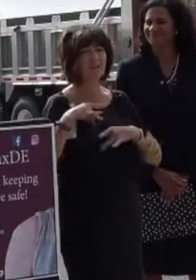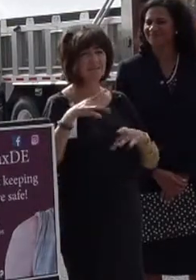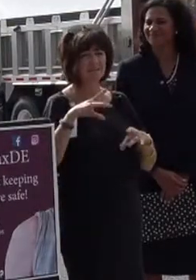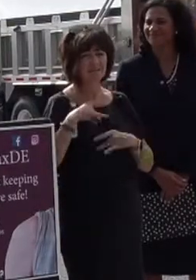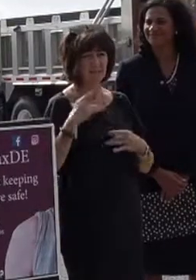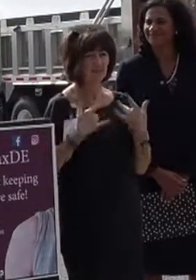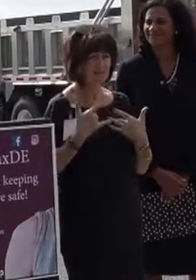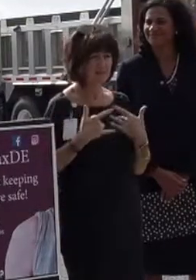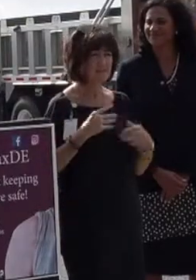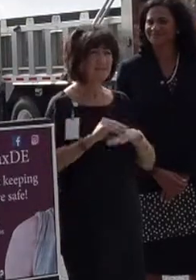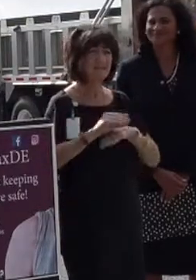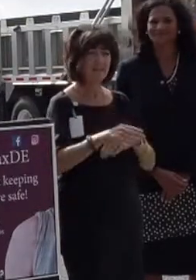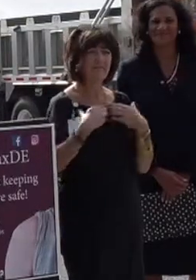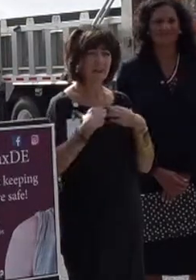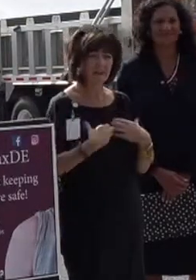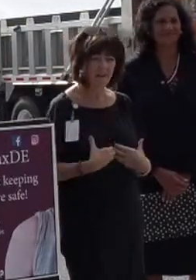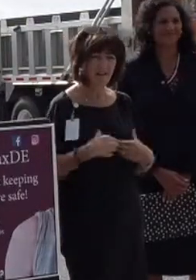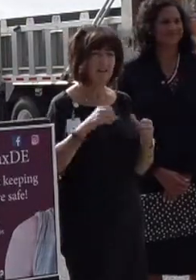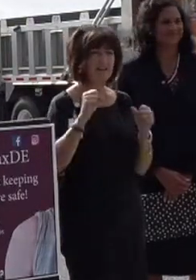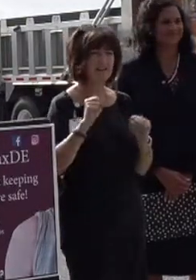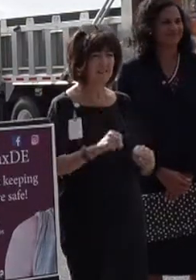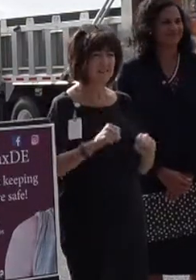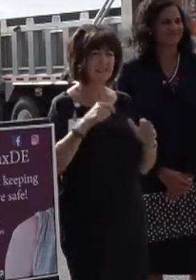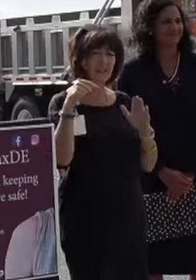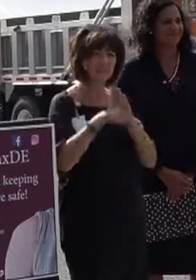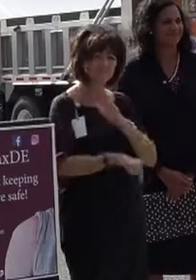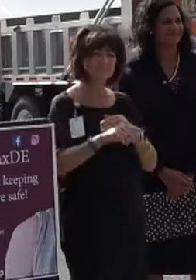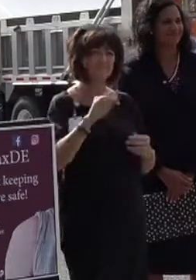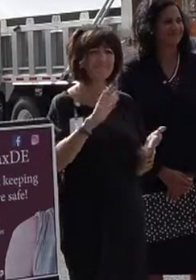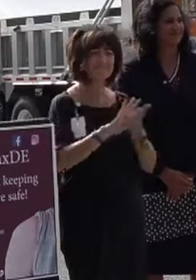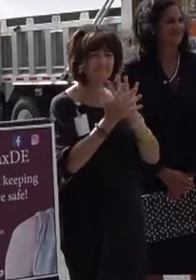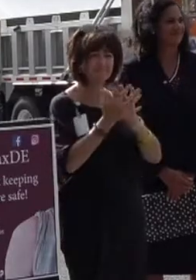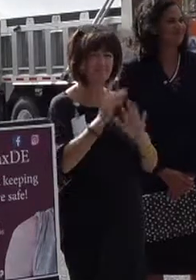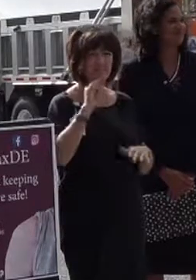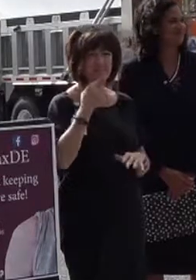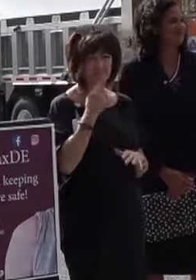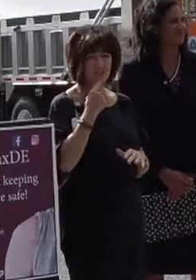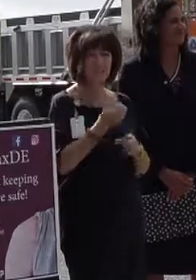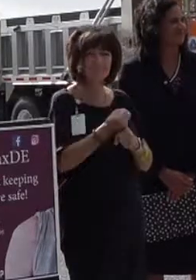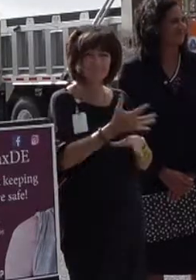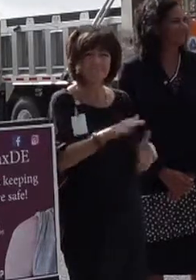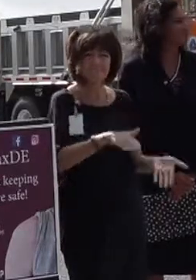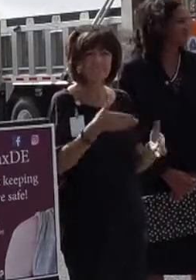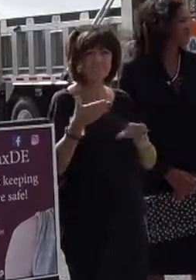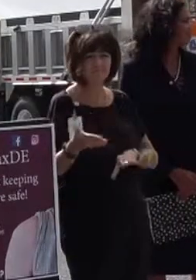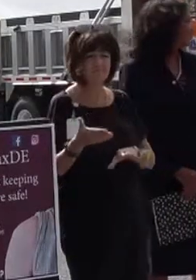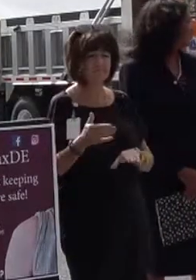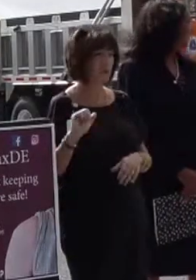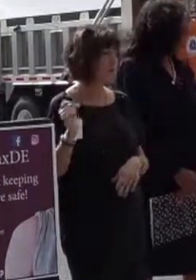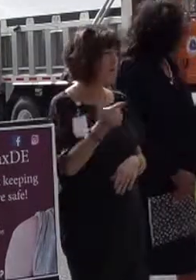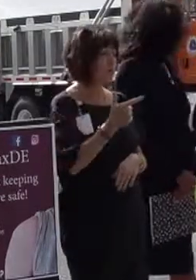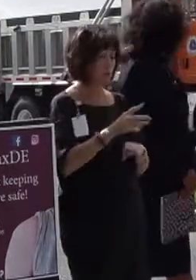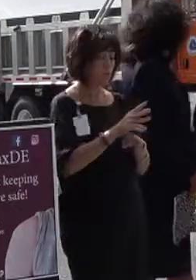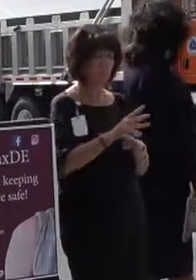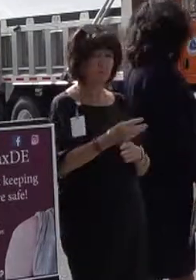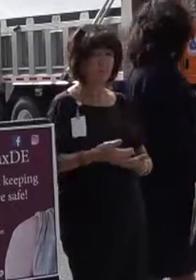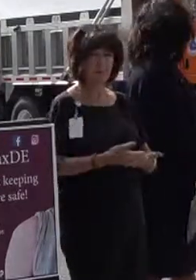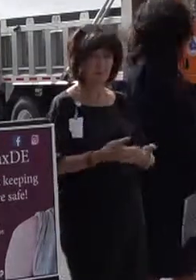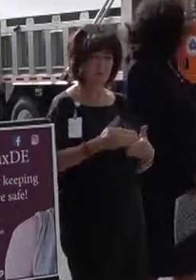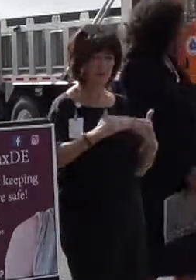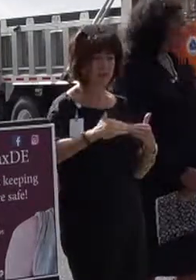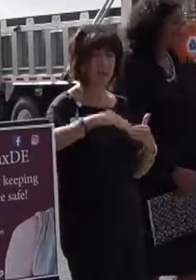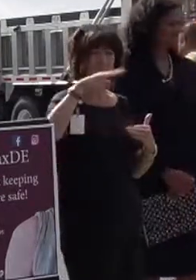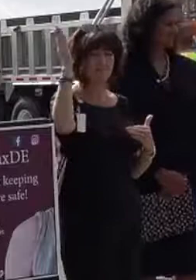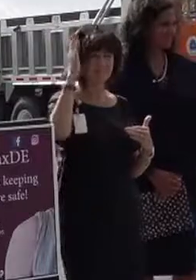the lungs and can lead to serious illness and death. Everyone 6 months and older needs a flu vaccination for each